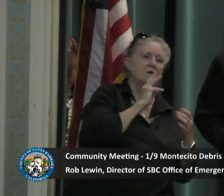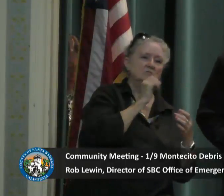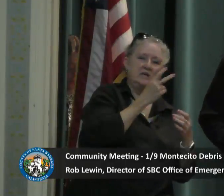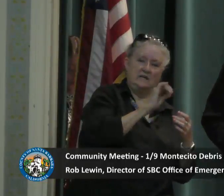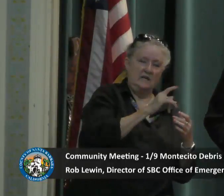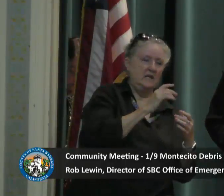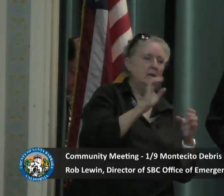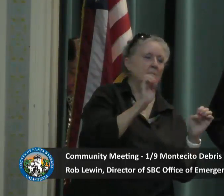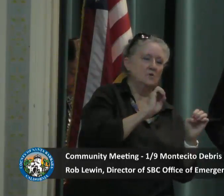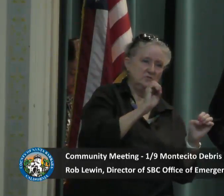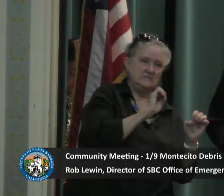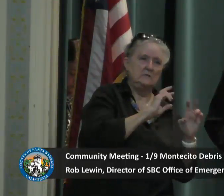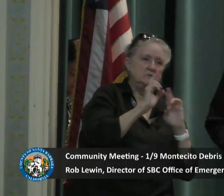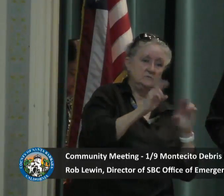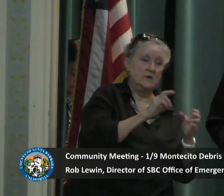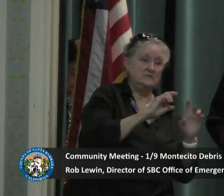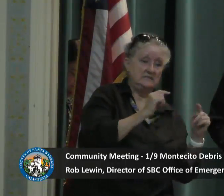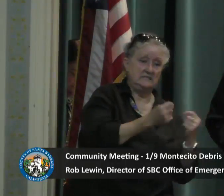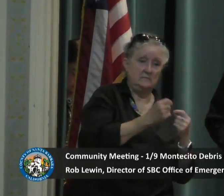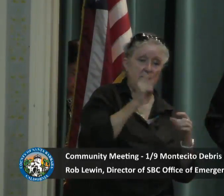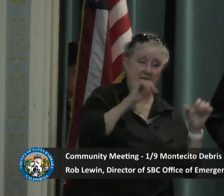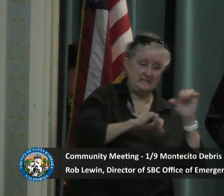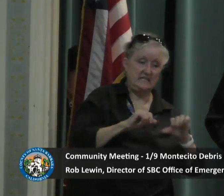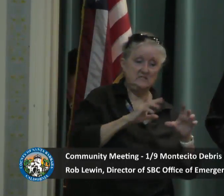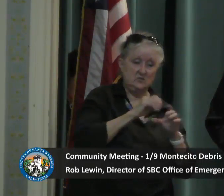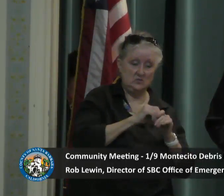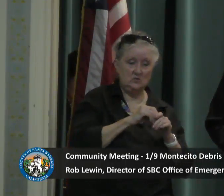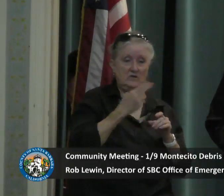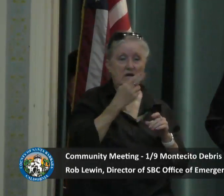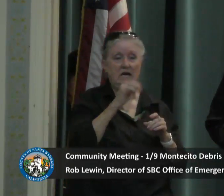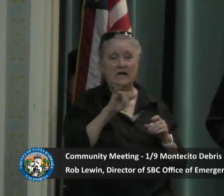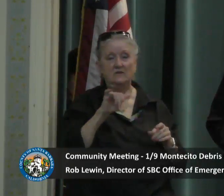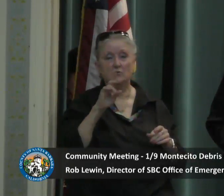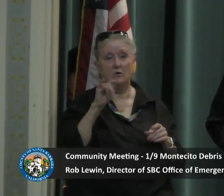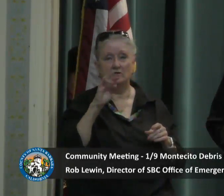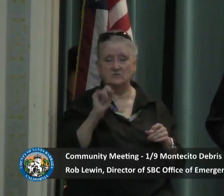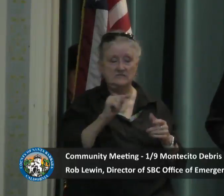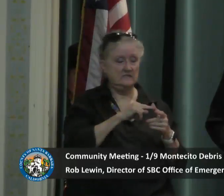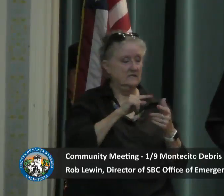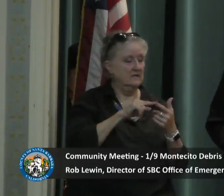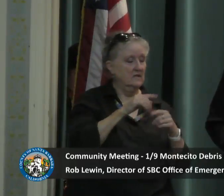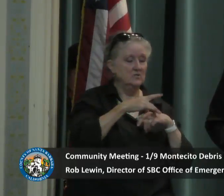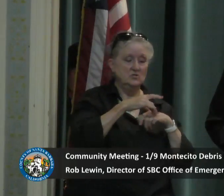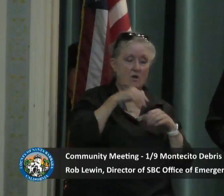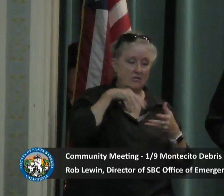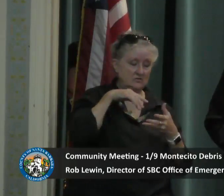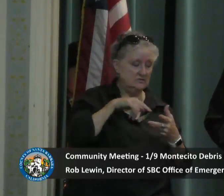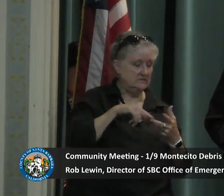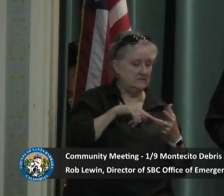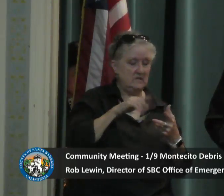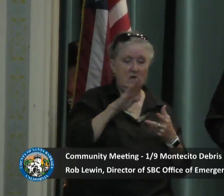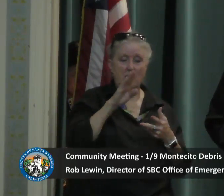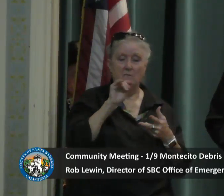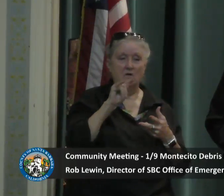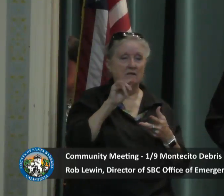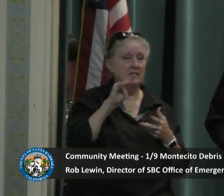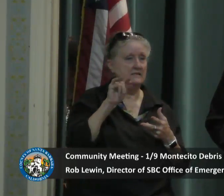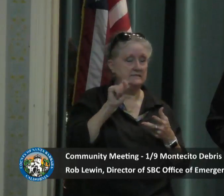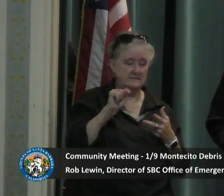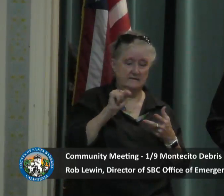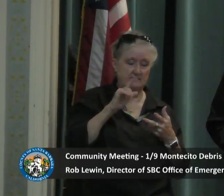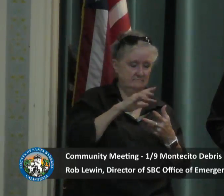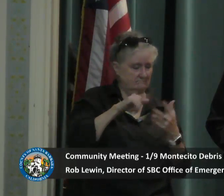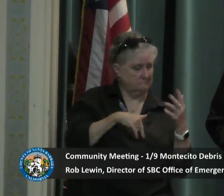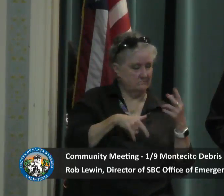team. The scientists included hydrologists and geologists and botanists, et cetera. To get